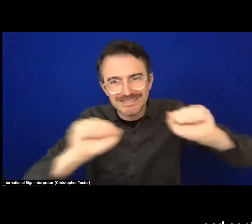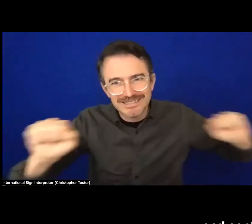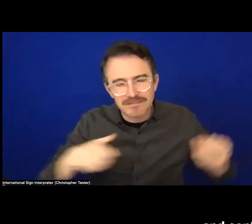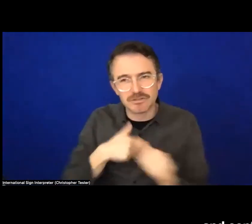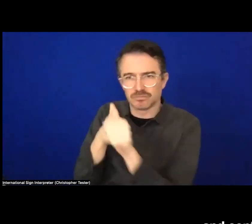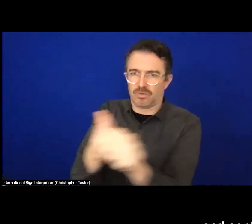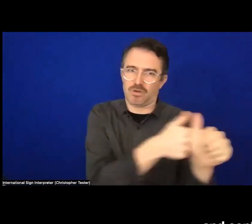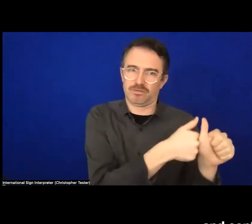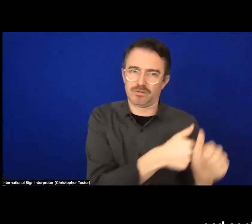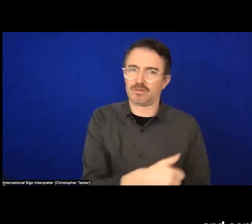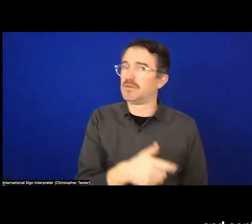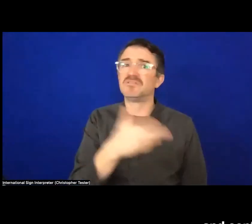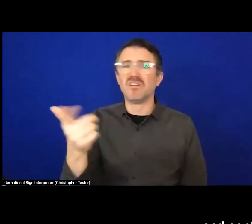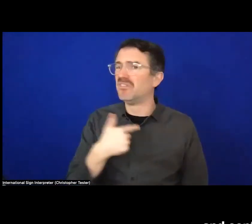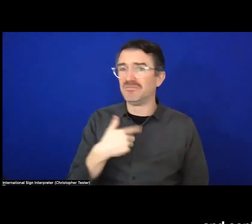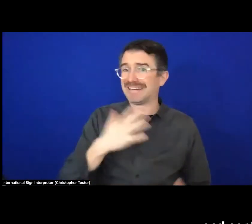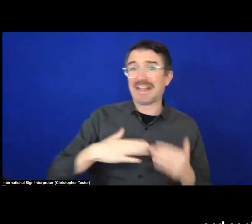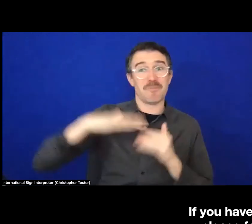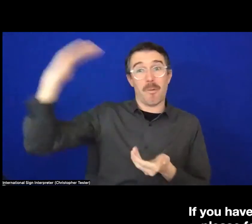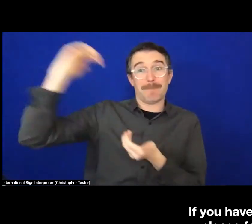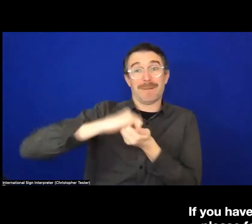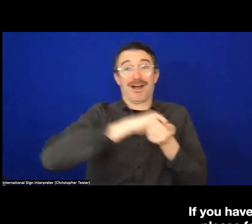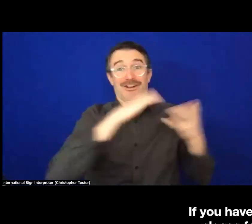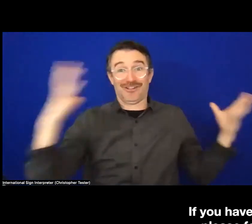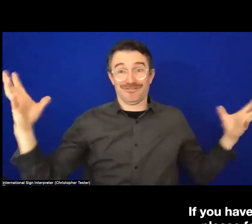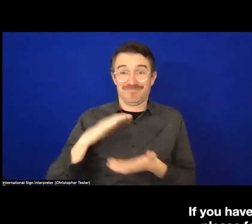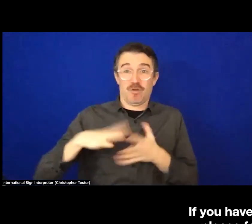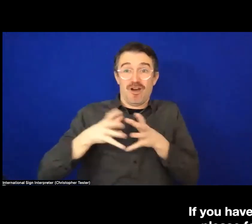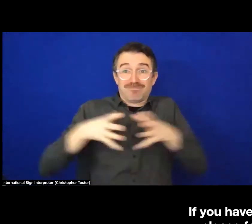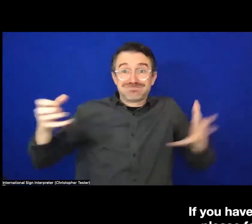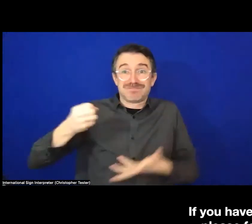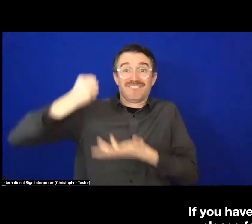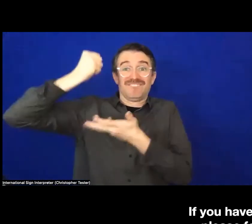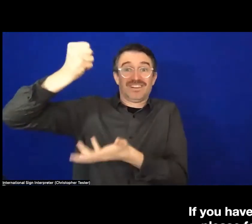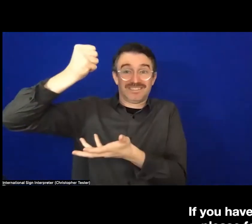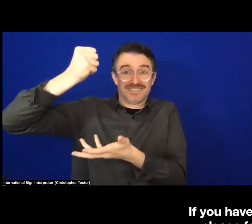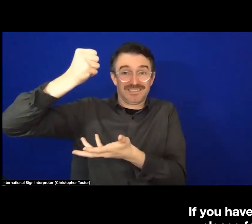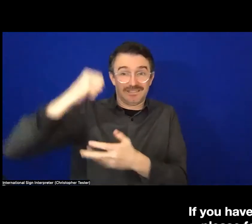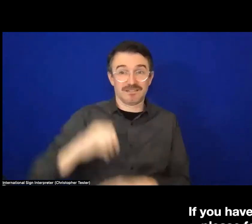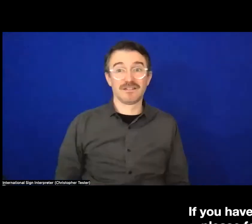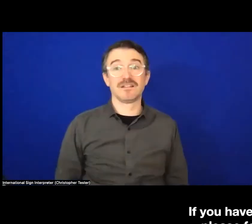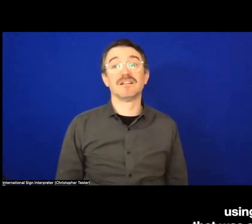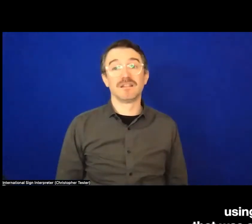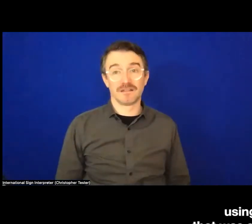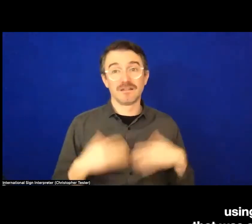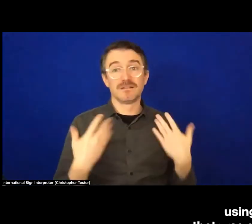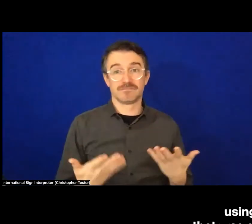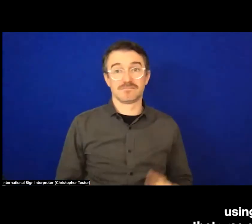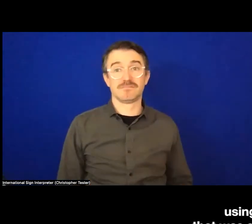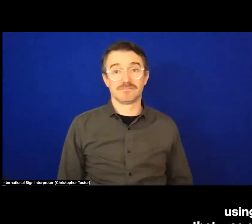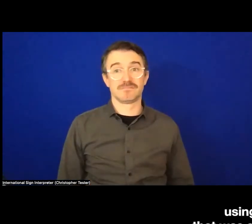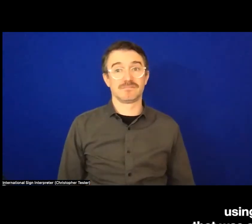come together and contribute to this cause. If you have any further questions, please feel free to write to